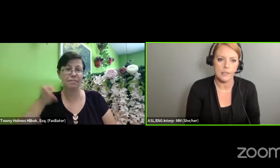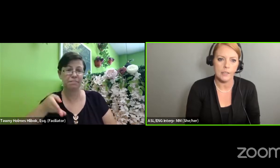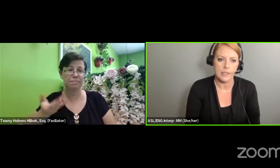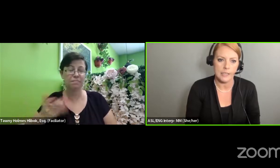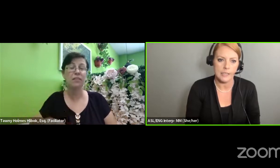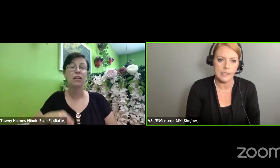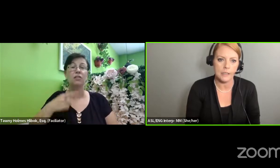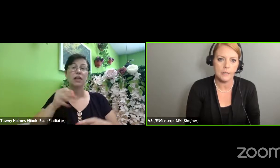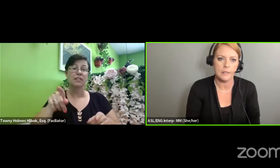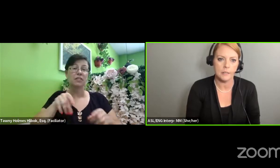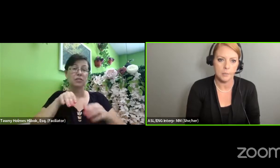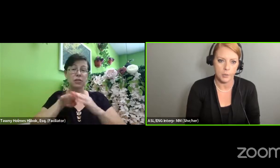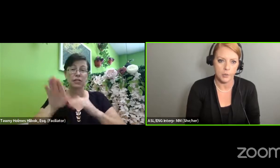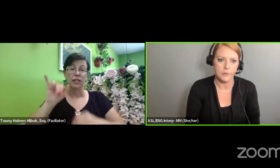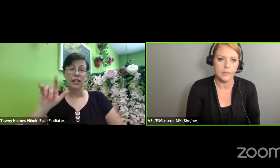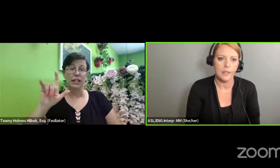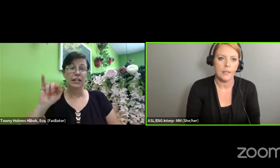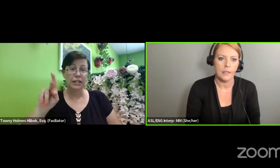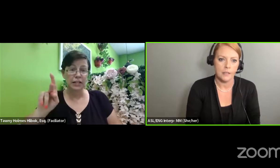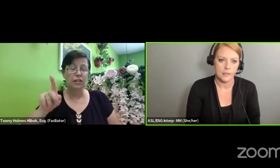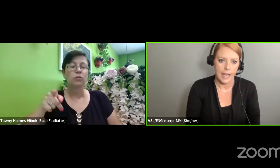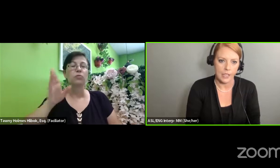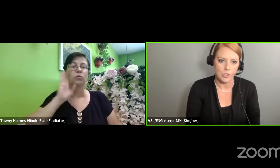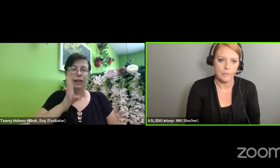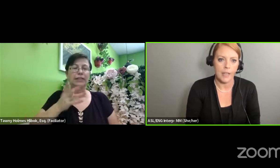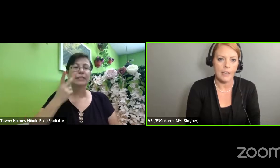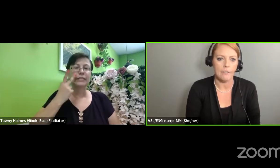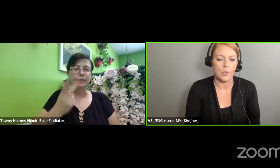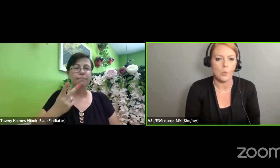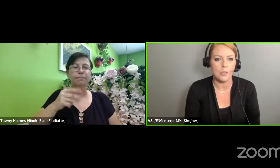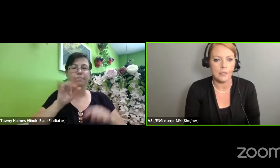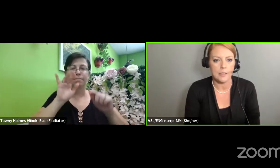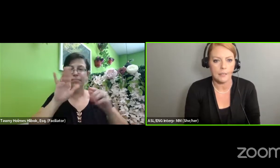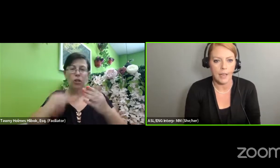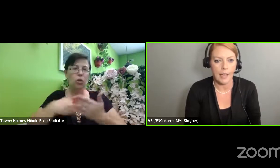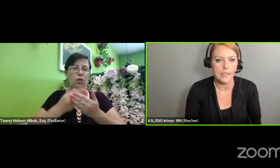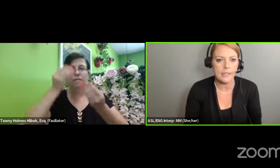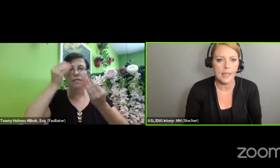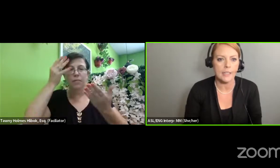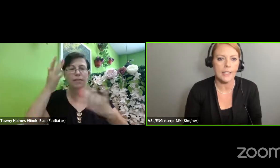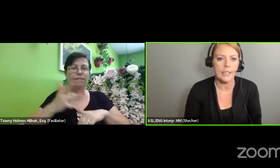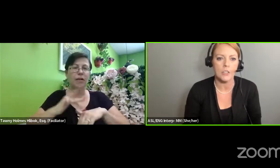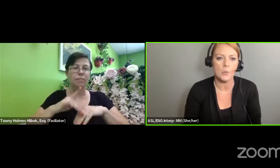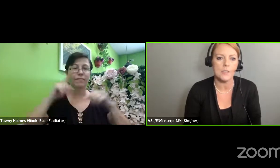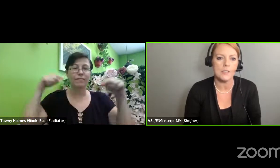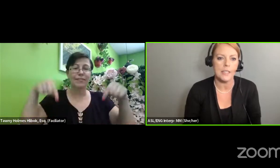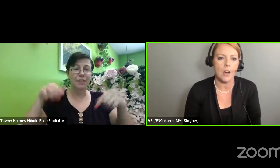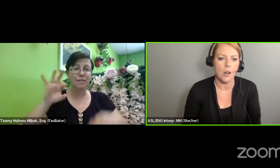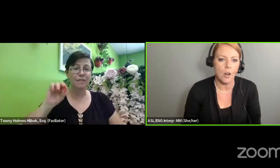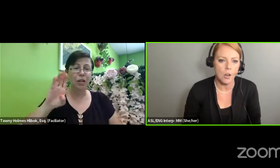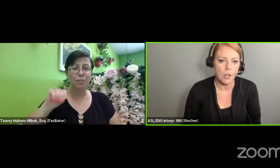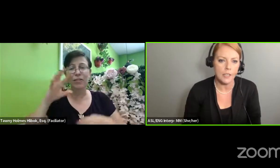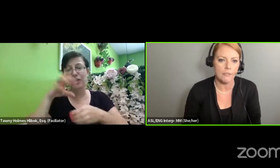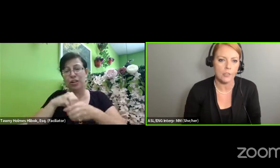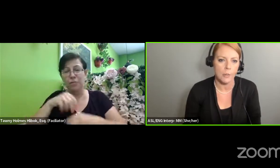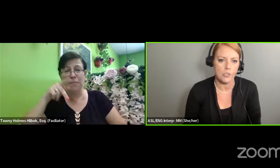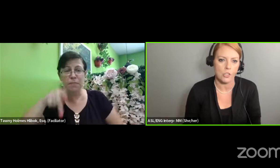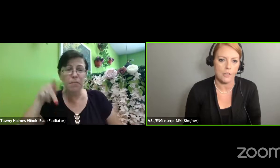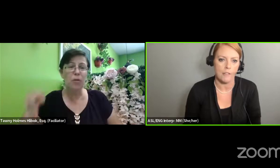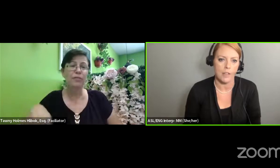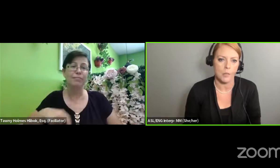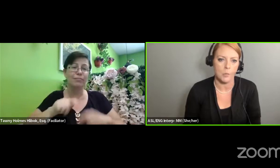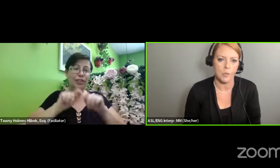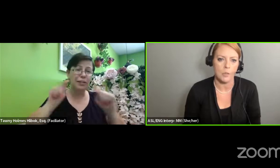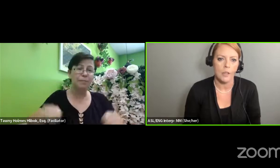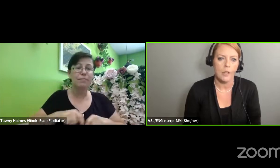www.acdh.org/get-involved/task-force is plural /. And if you access that link, you will see all